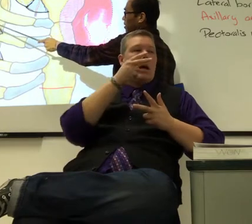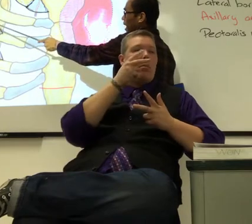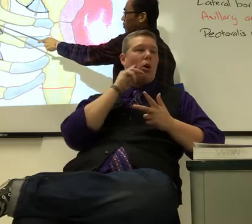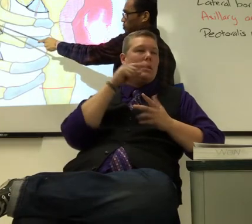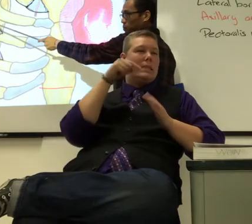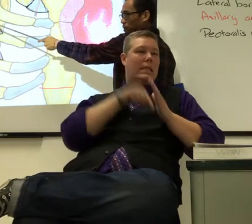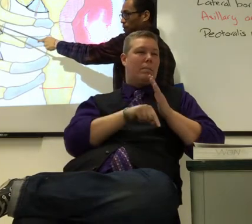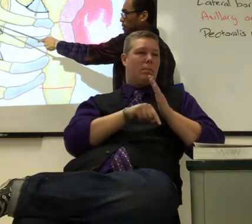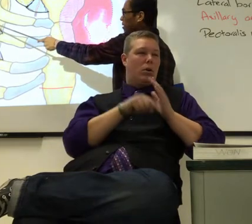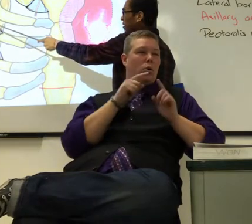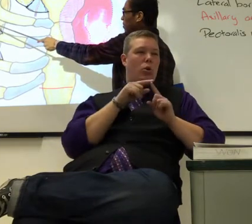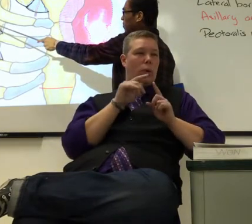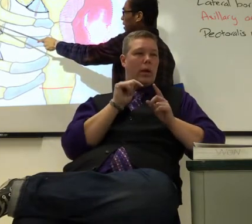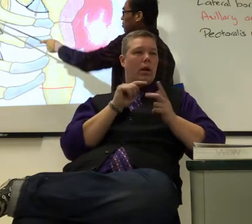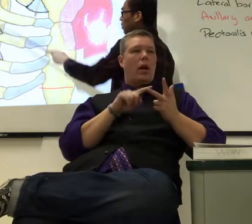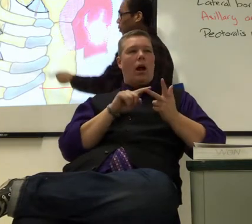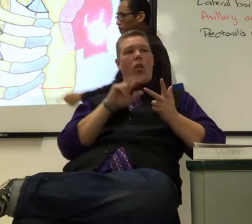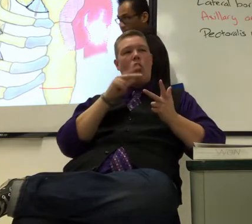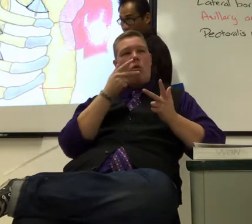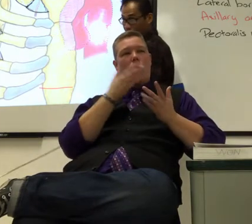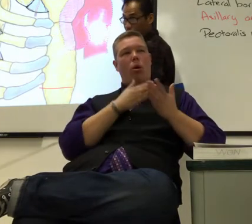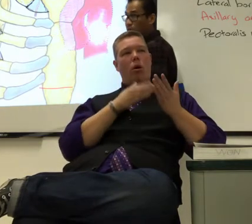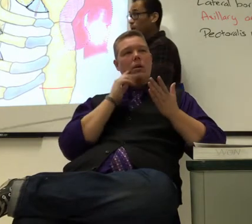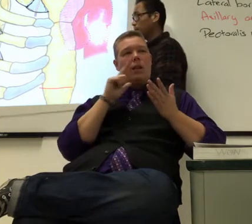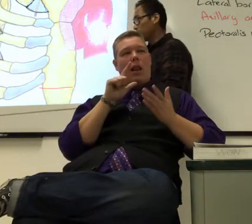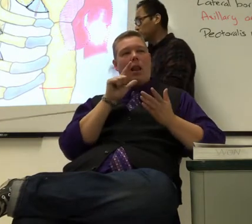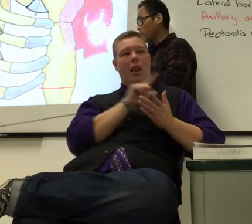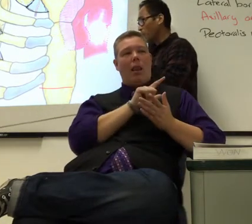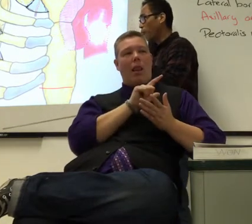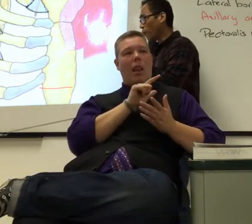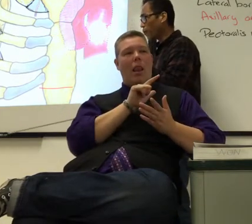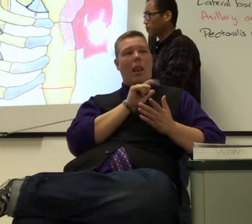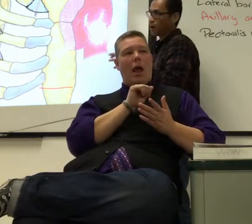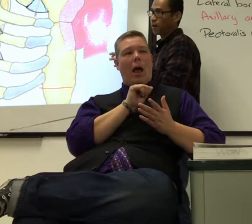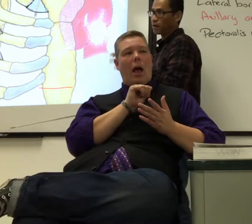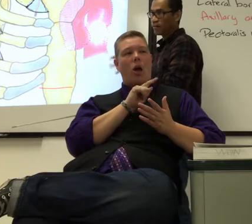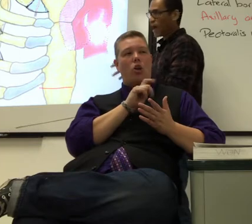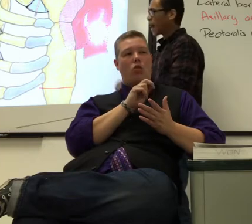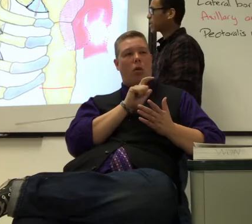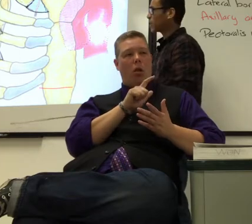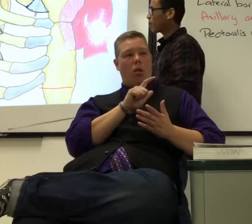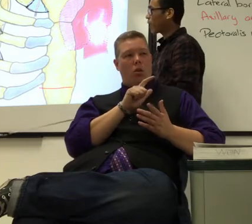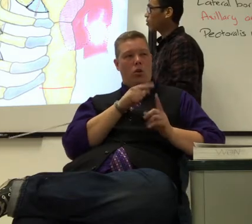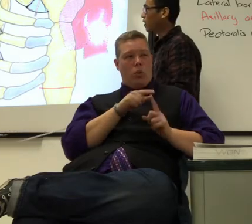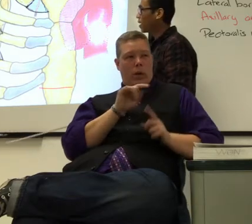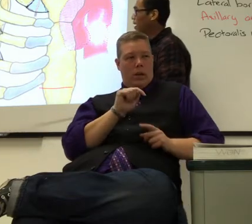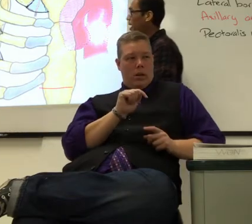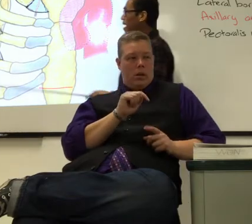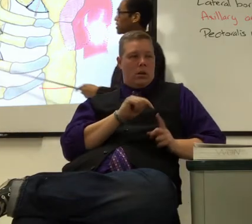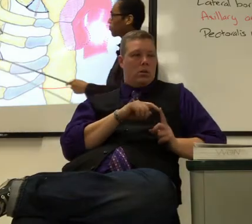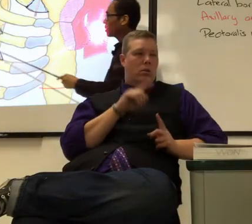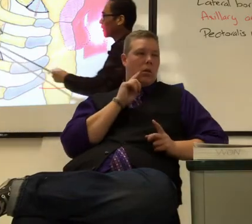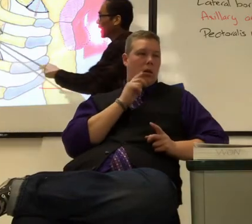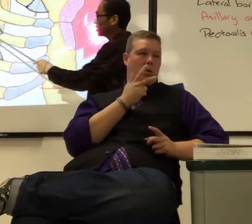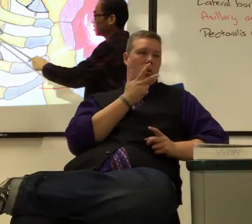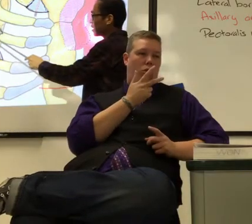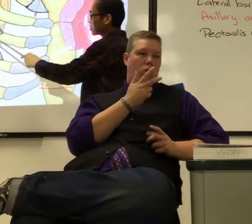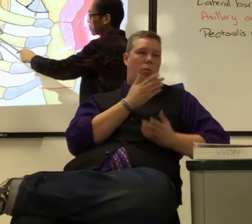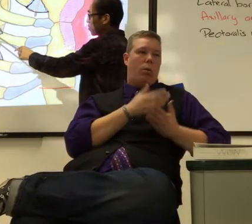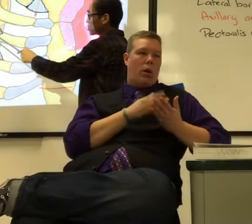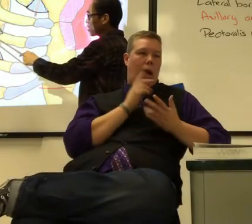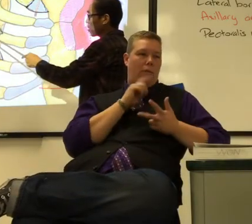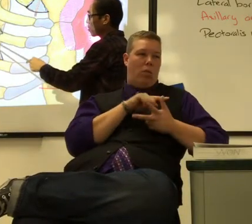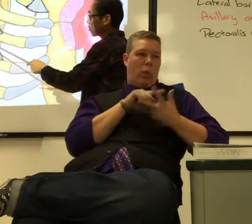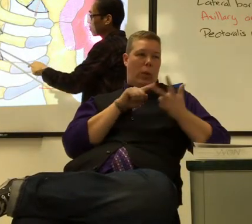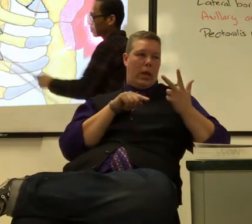part is lateral to it. Okay, so I point that out because the third part of the axillary artery has three branches that